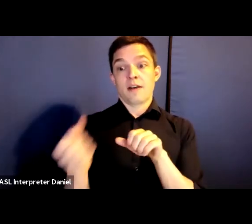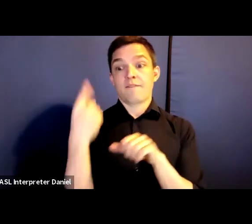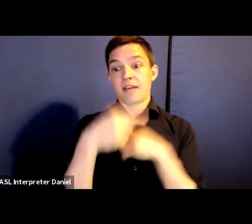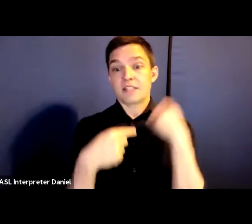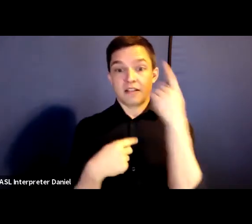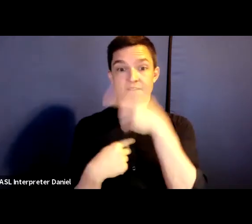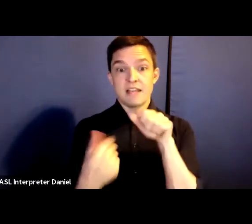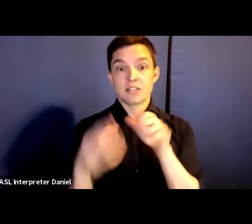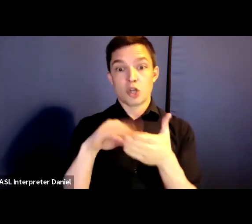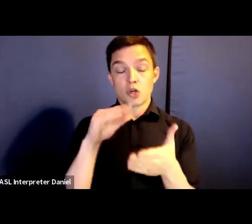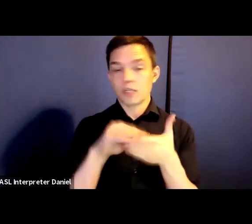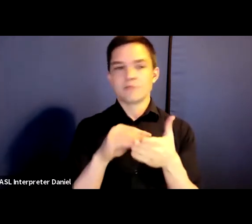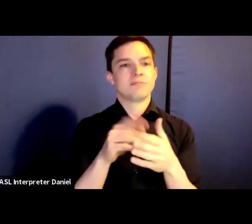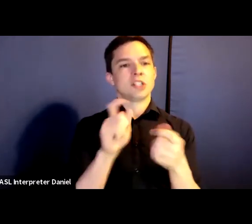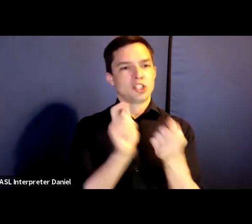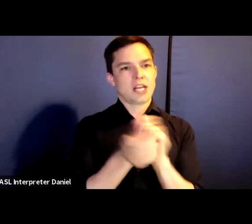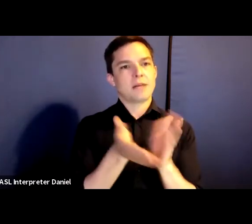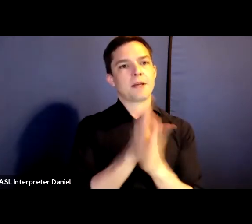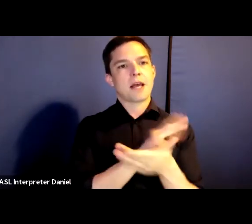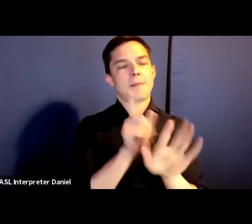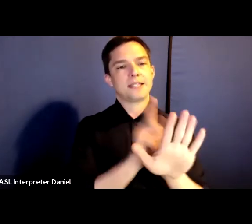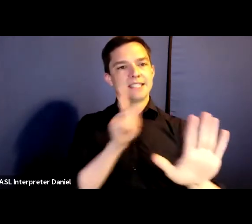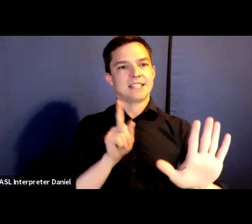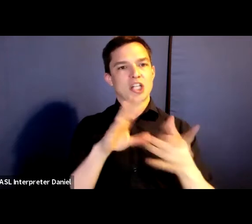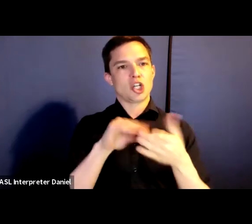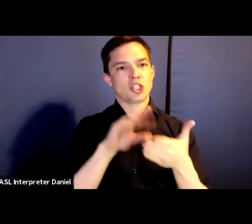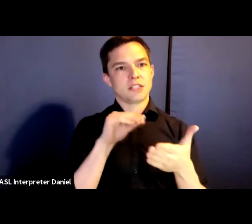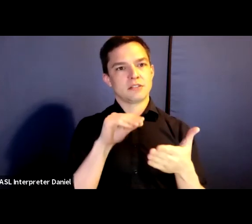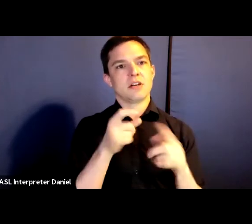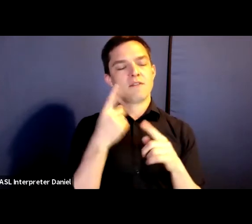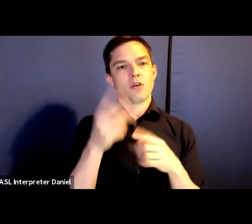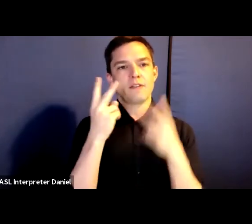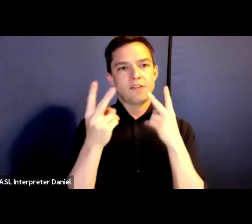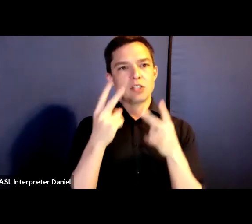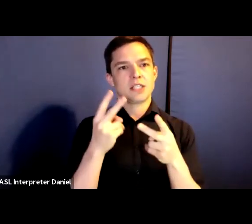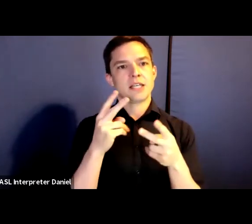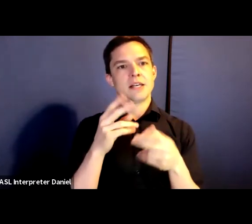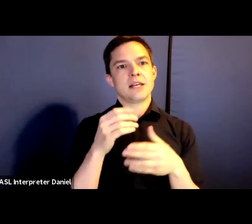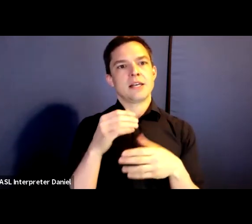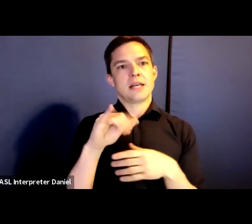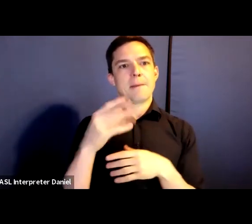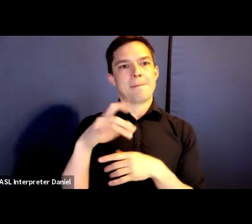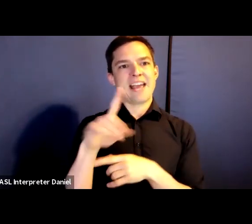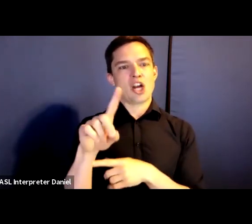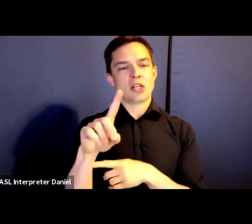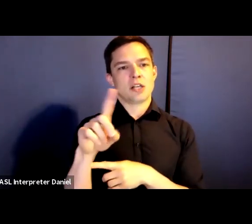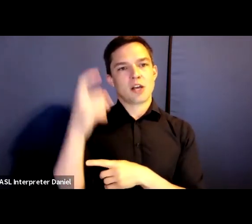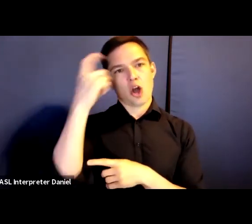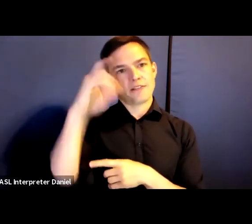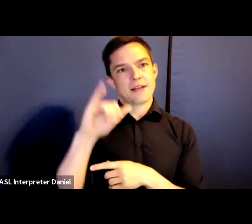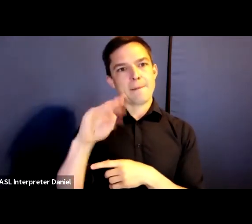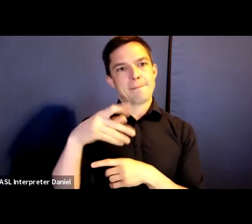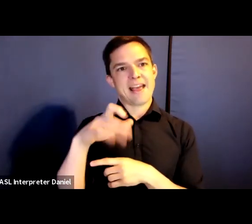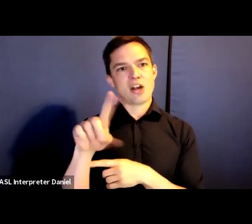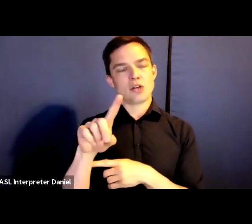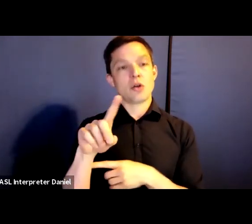distance learning, making use of audible lessons for the visually impaired and cognitively impaired youth, or reading material for